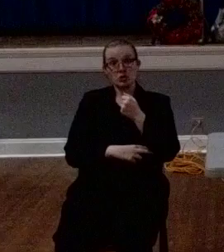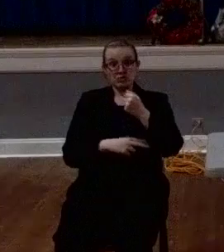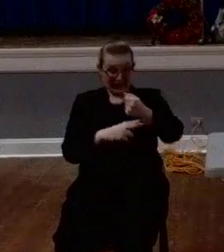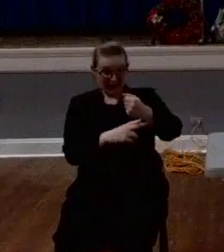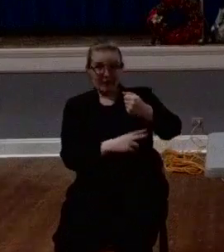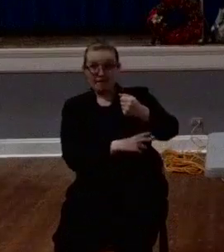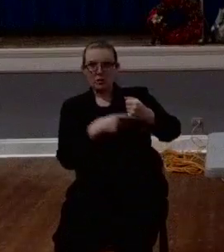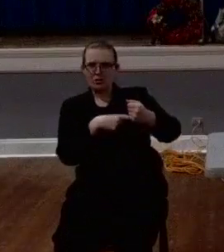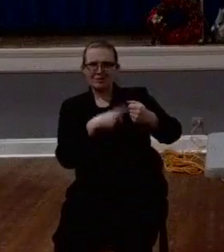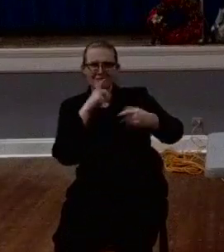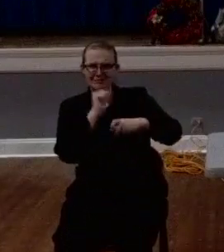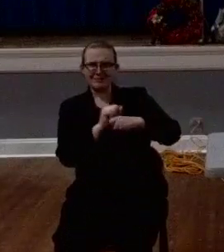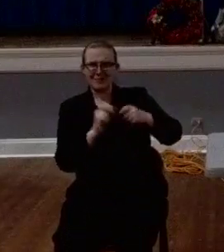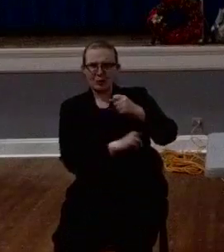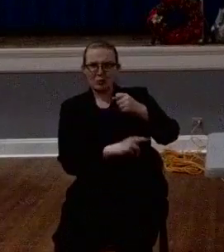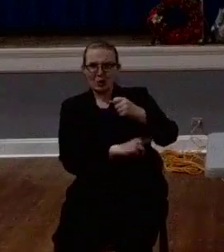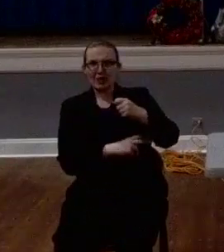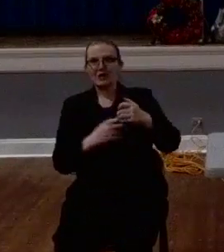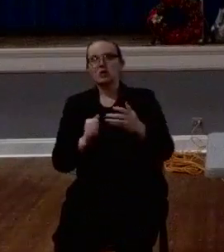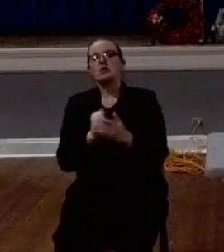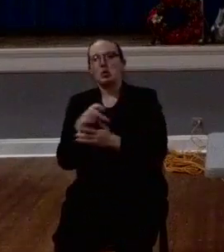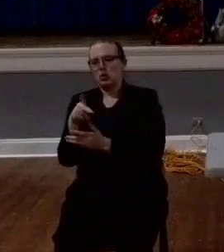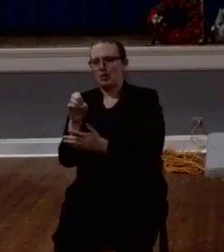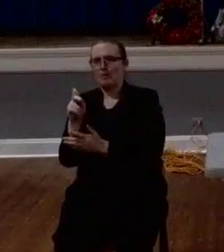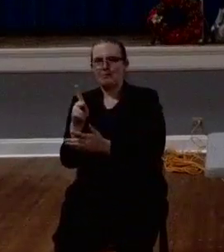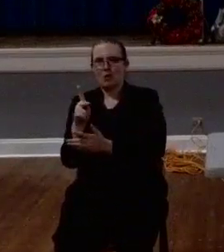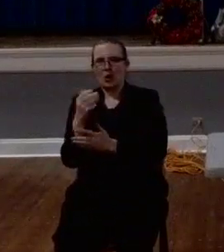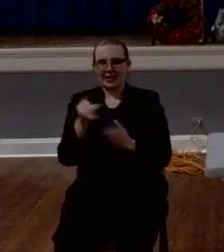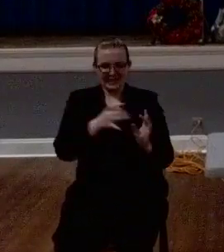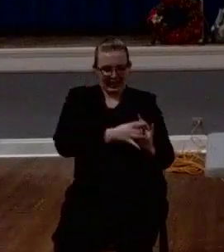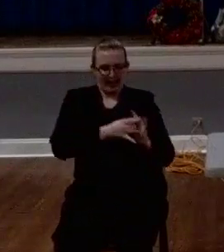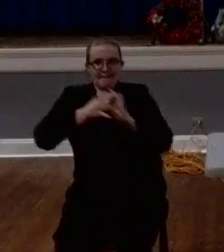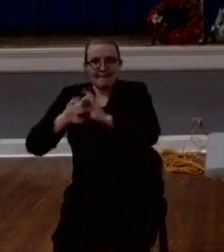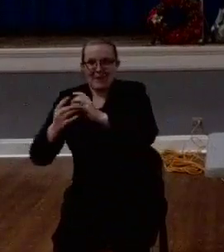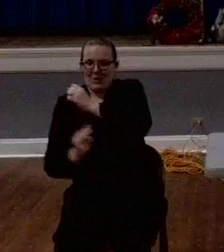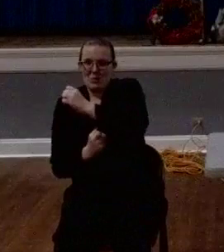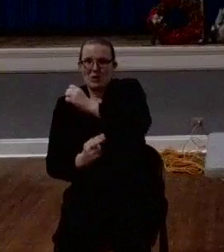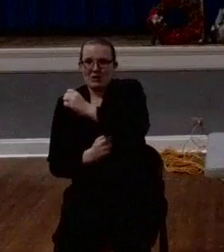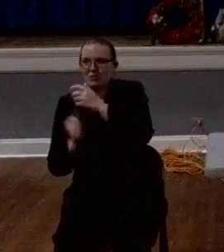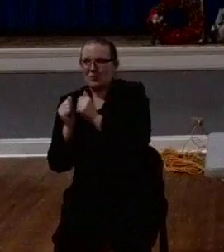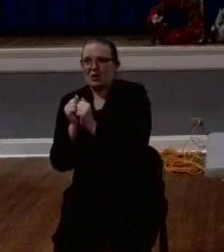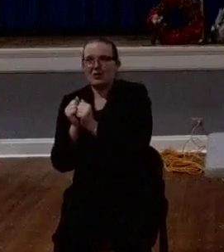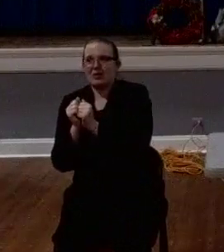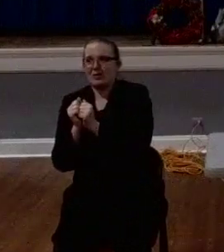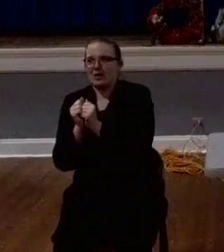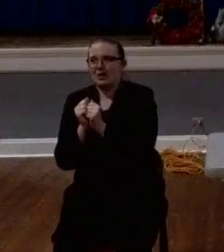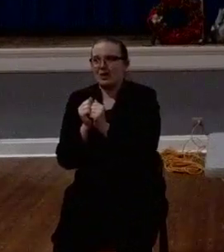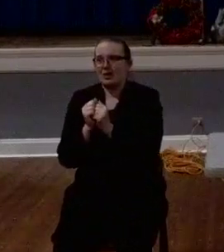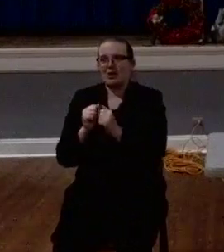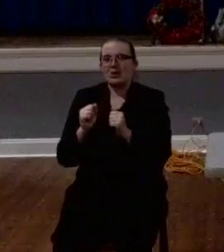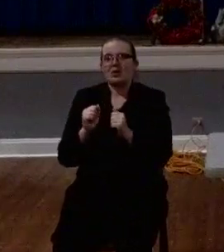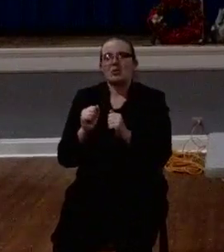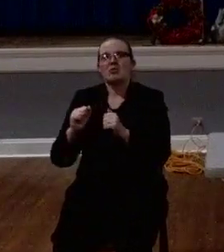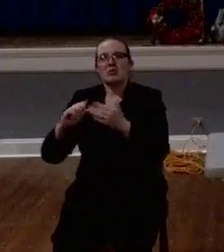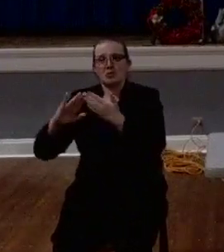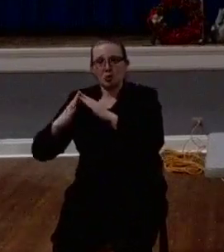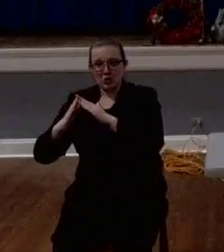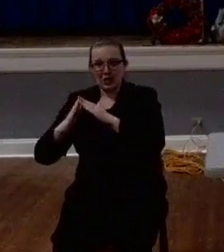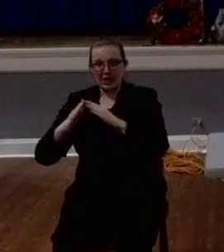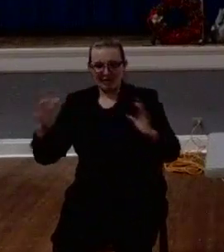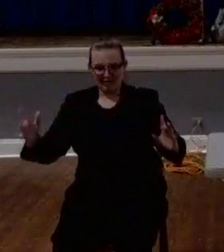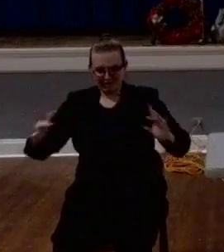indeed a bridge, and so the park is kind of this bridge with the community, a place to do these activities, and the